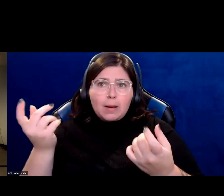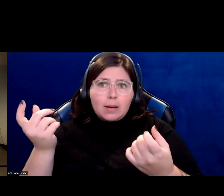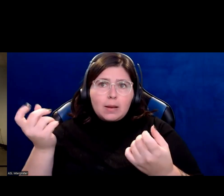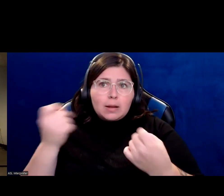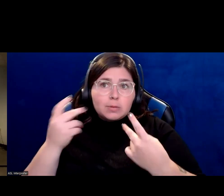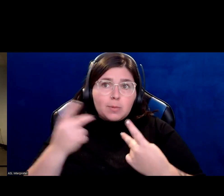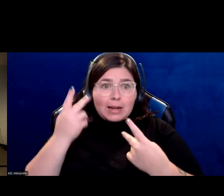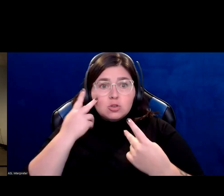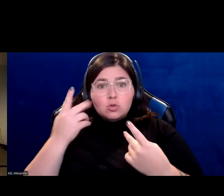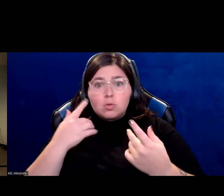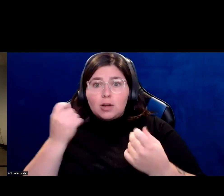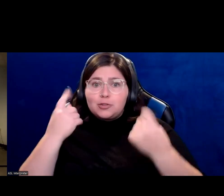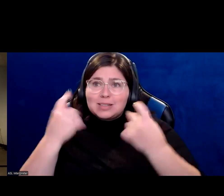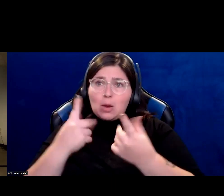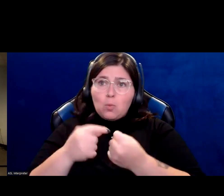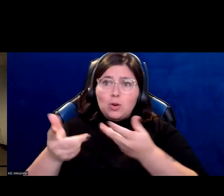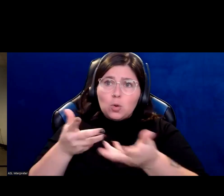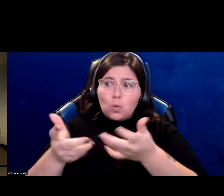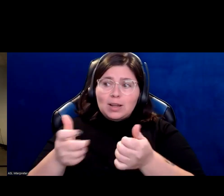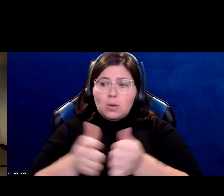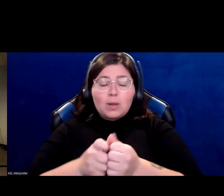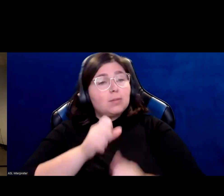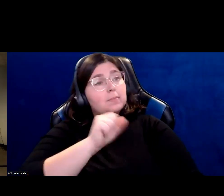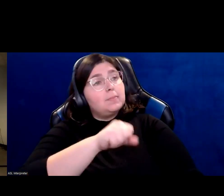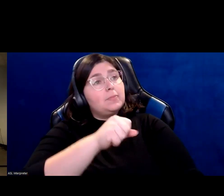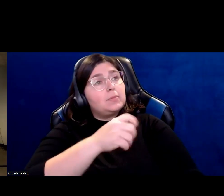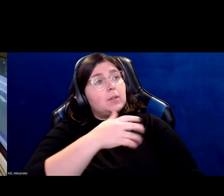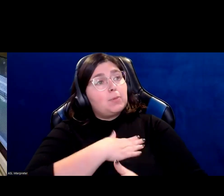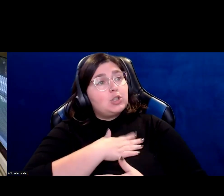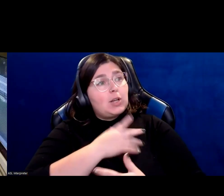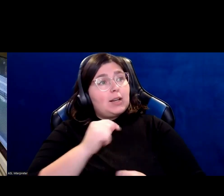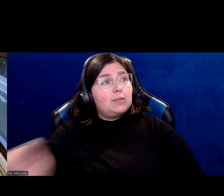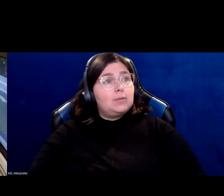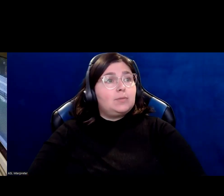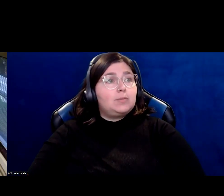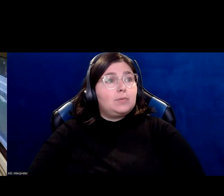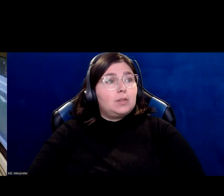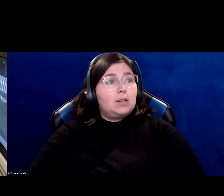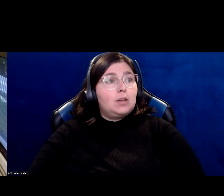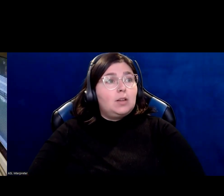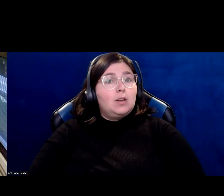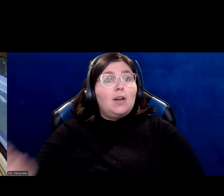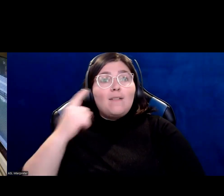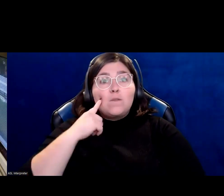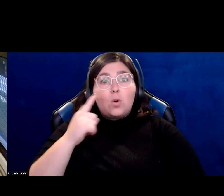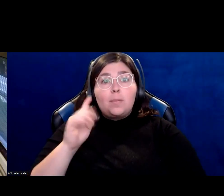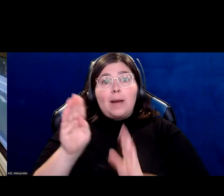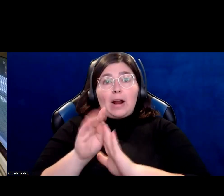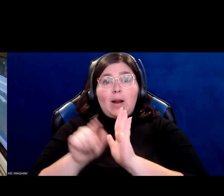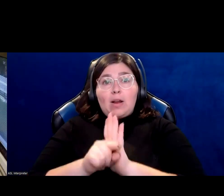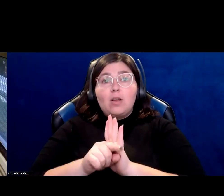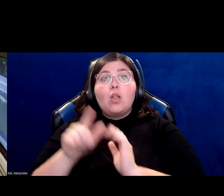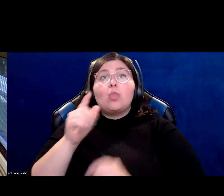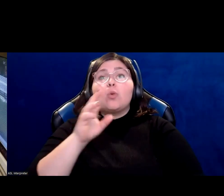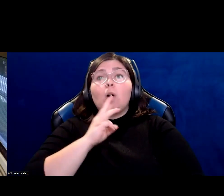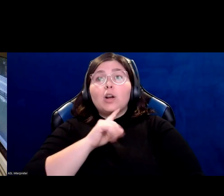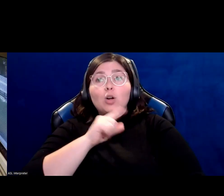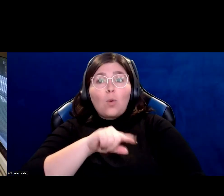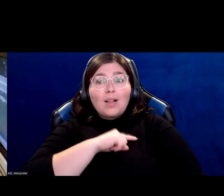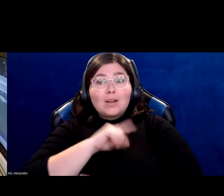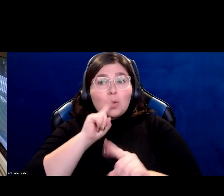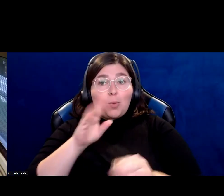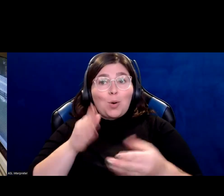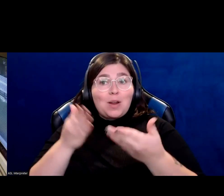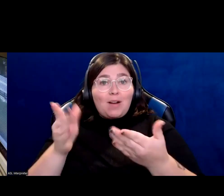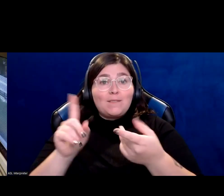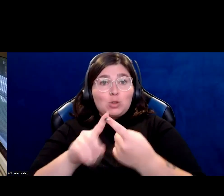you're working with. Appreciate it. If I can, for background on that particular question, the water quality report that we offered to the board